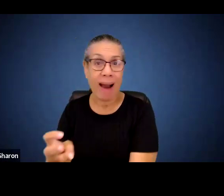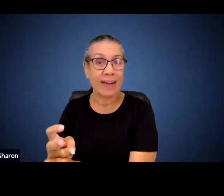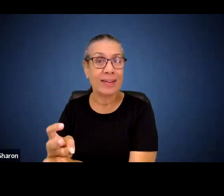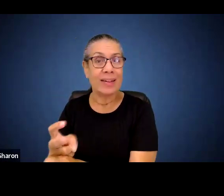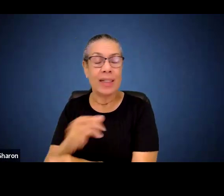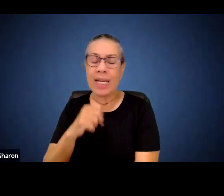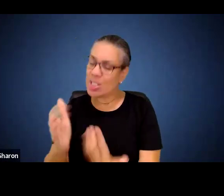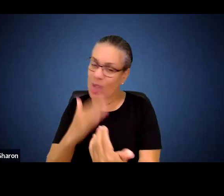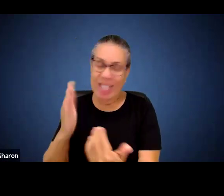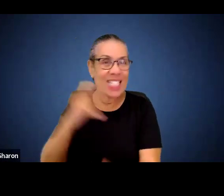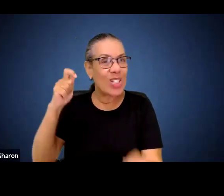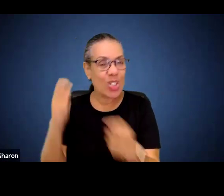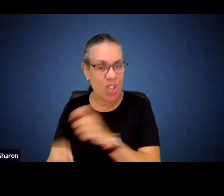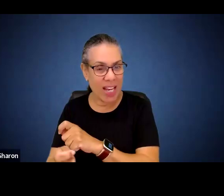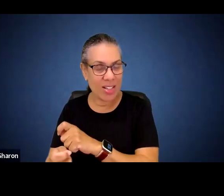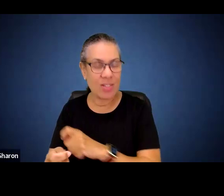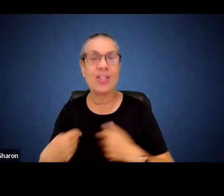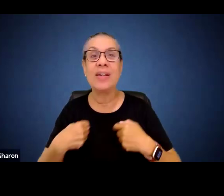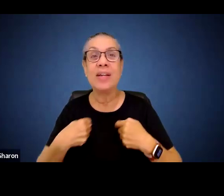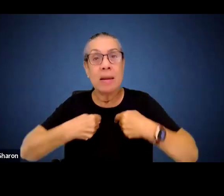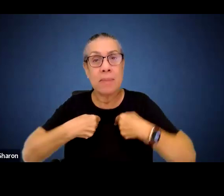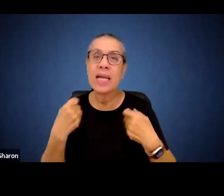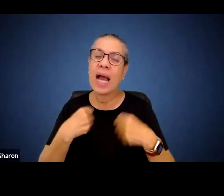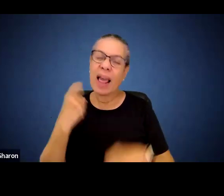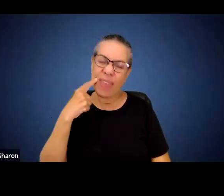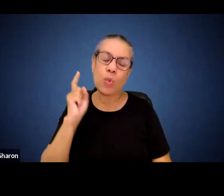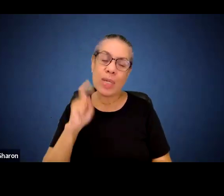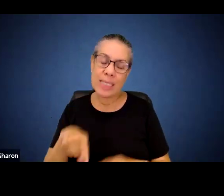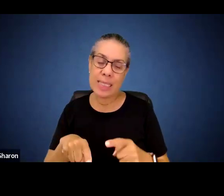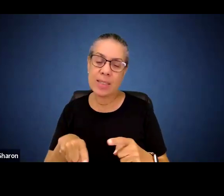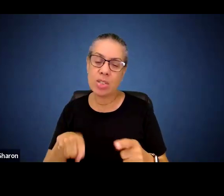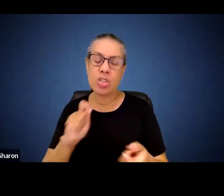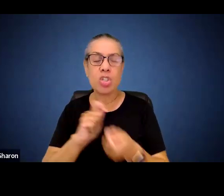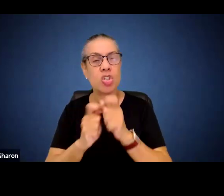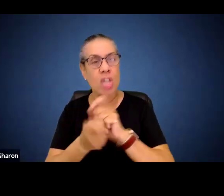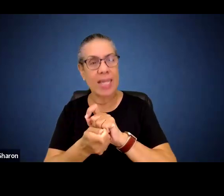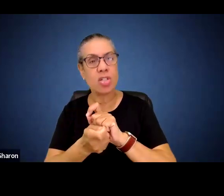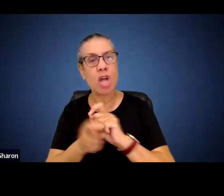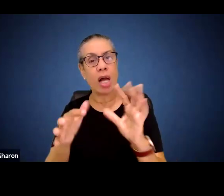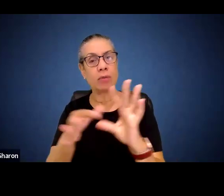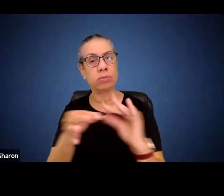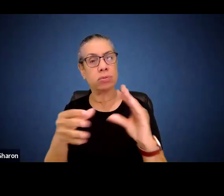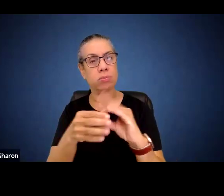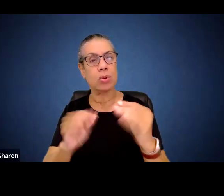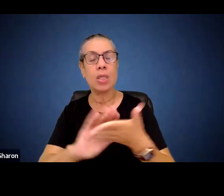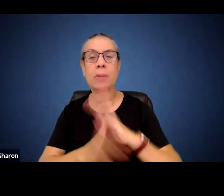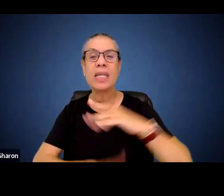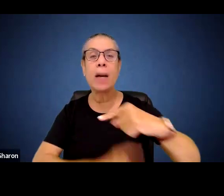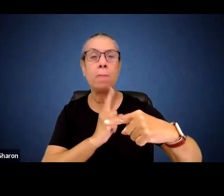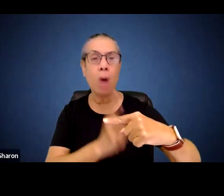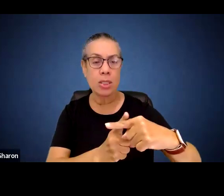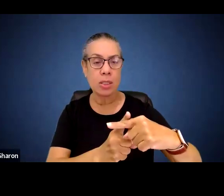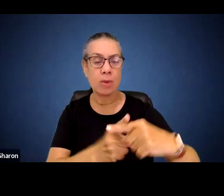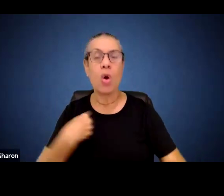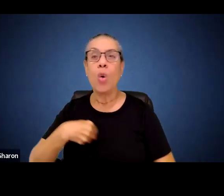easy shift. I also think we need to start spinning our narratives to be more positive about our schools. We are in